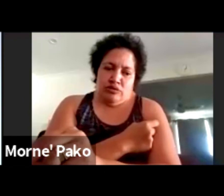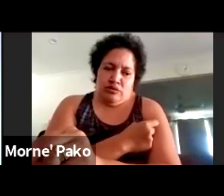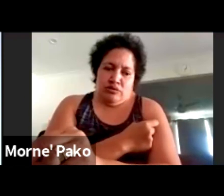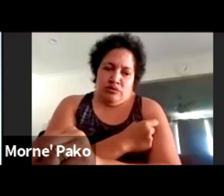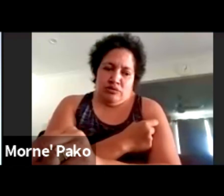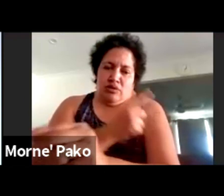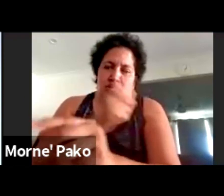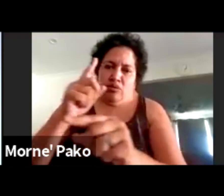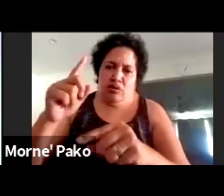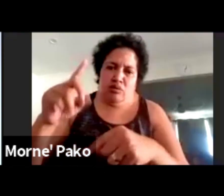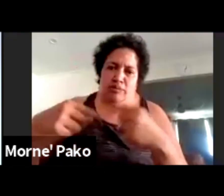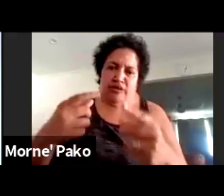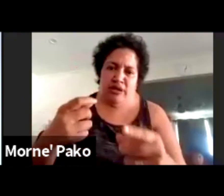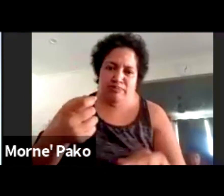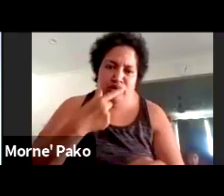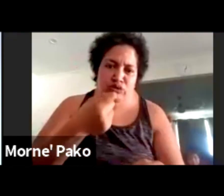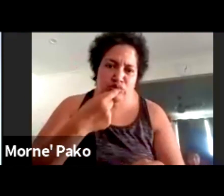Once you have the first vaccine,